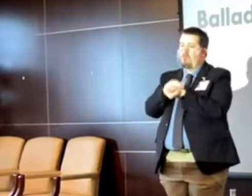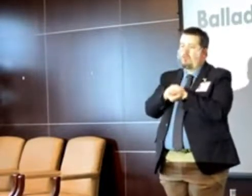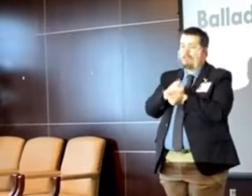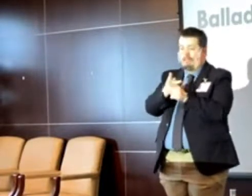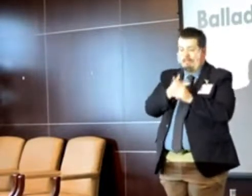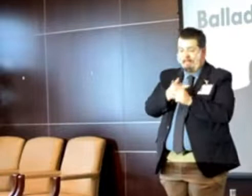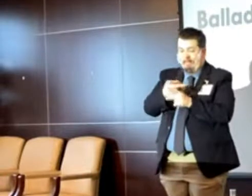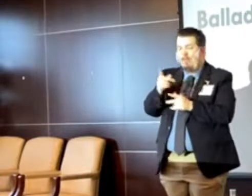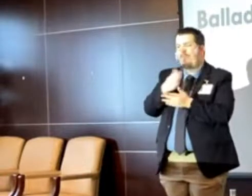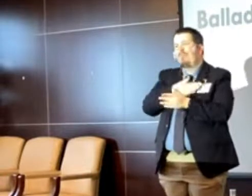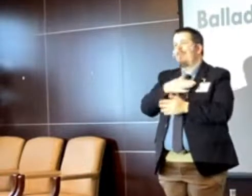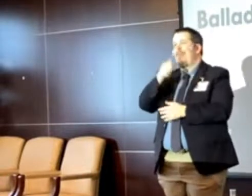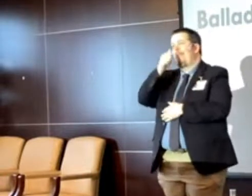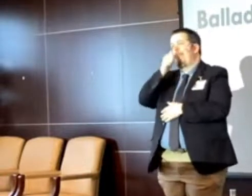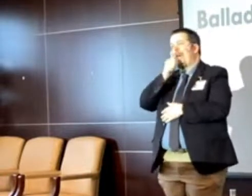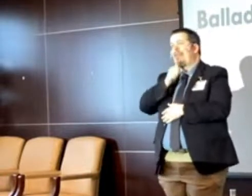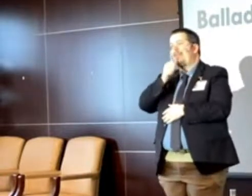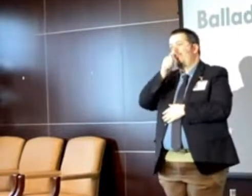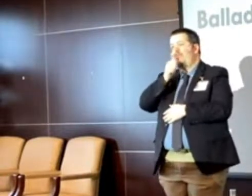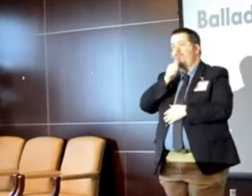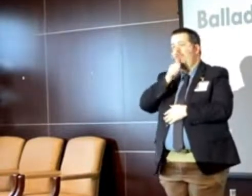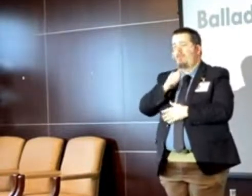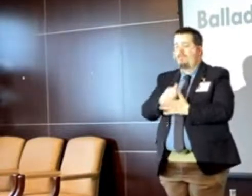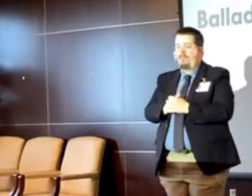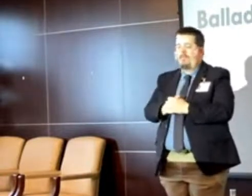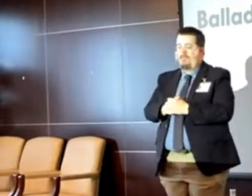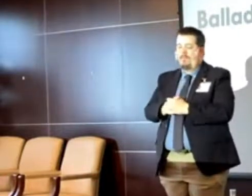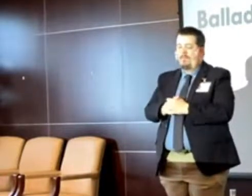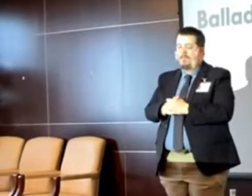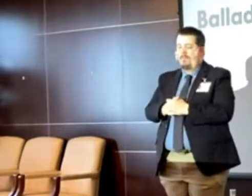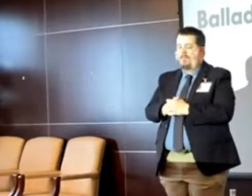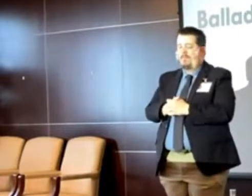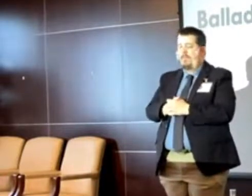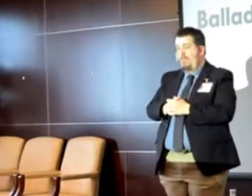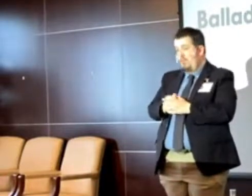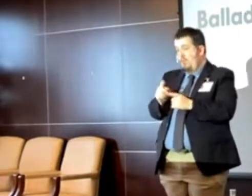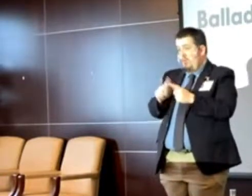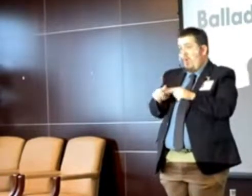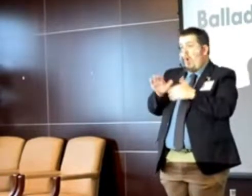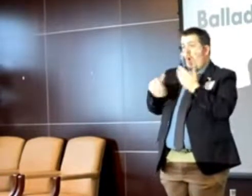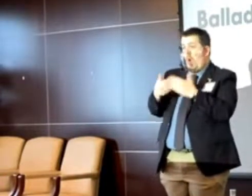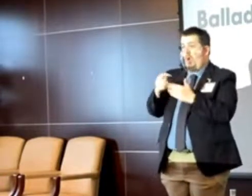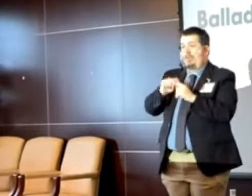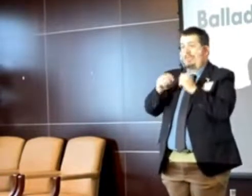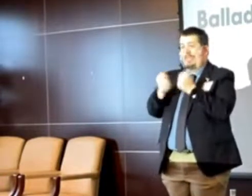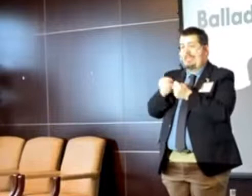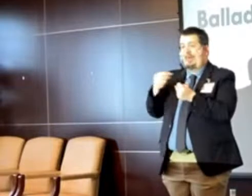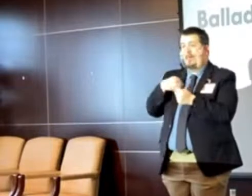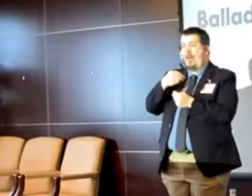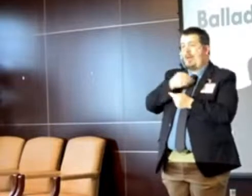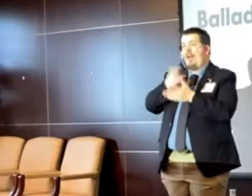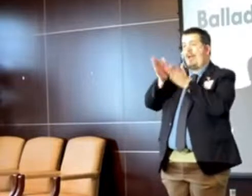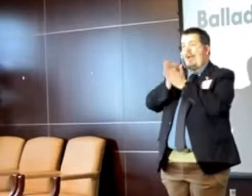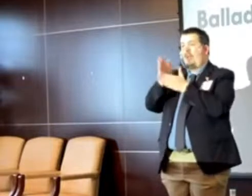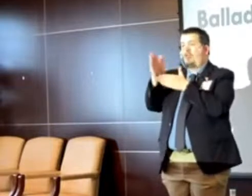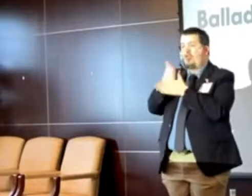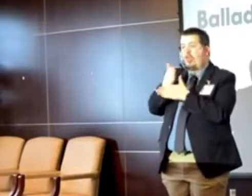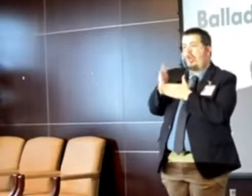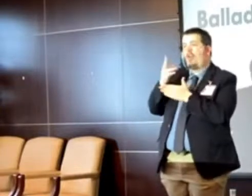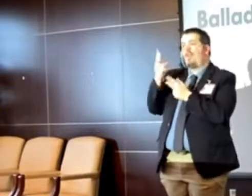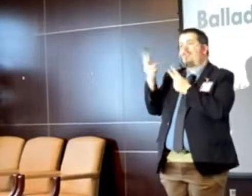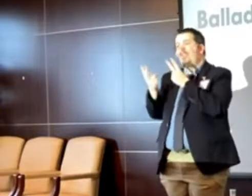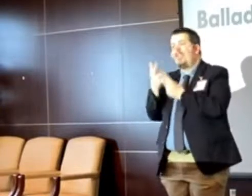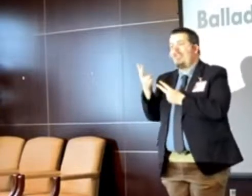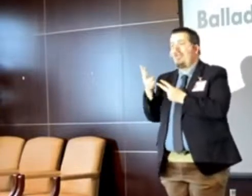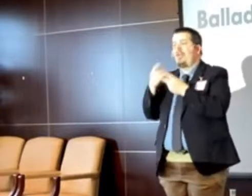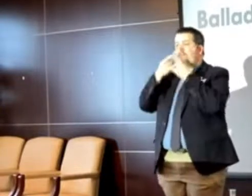our communities during these extraordinary times. This extends to all our team members who are asked to share our